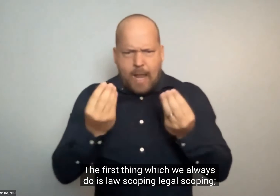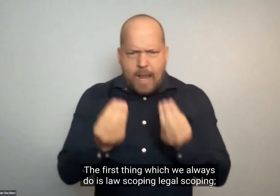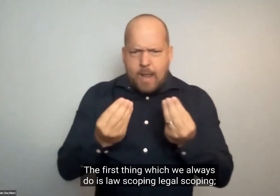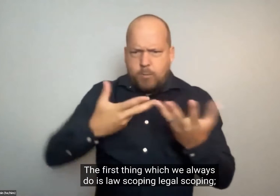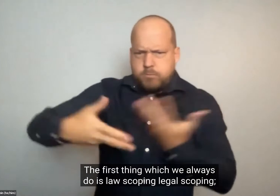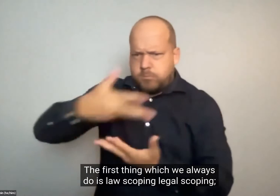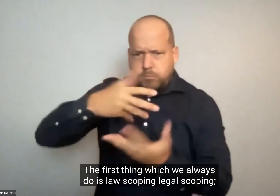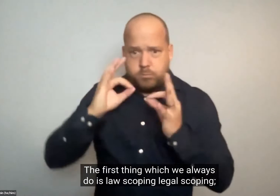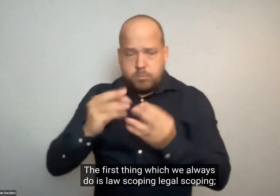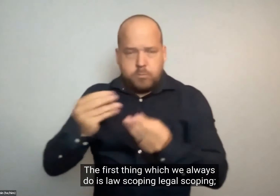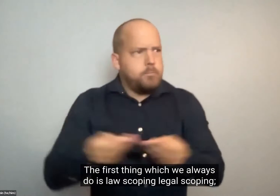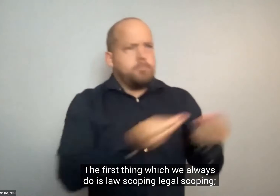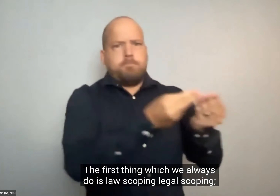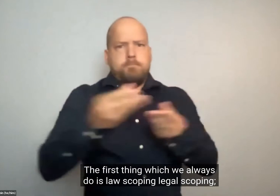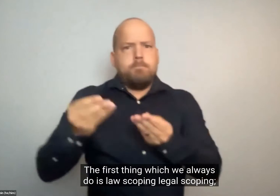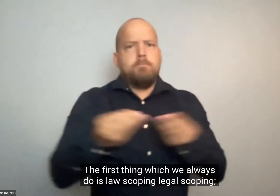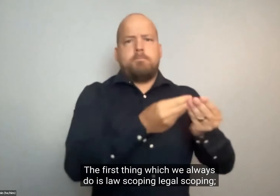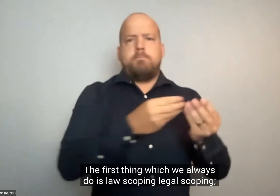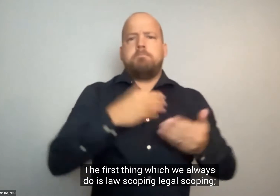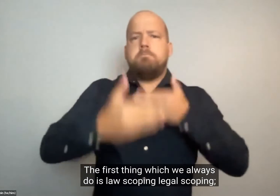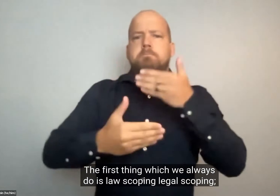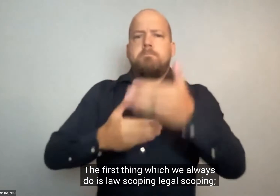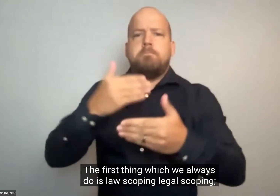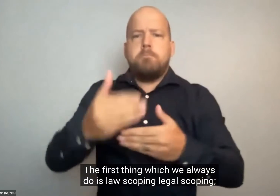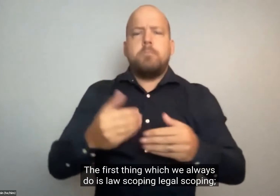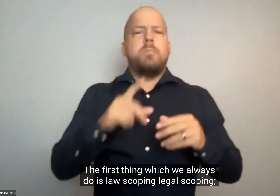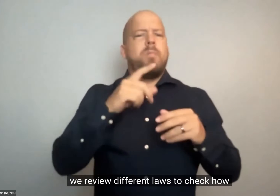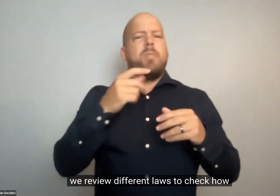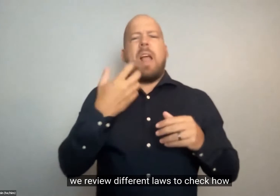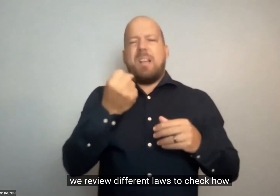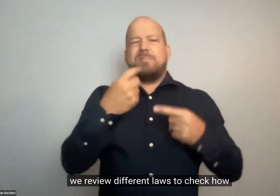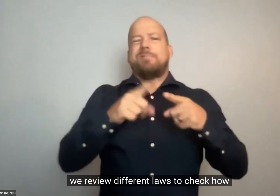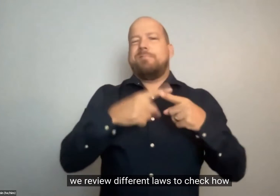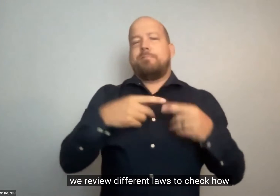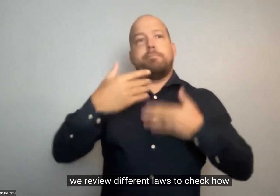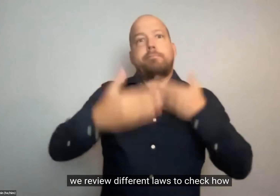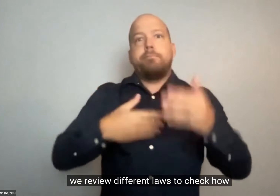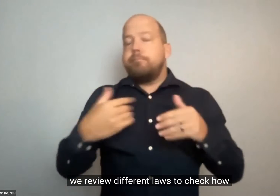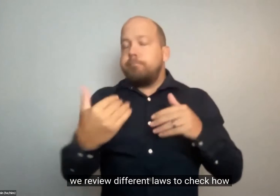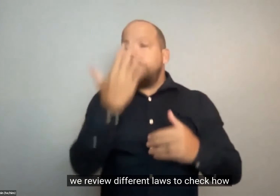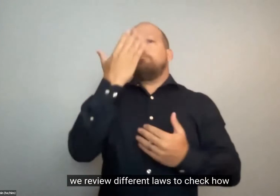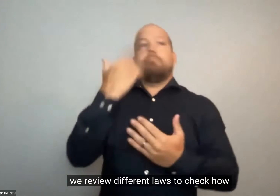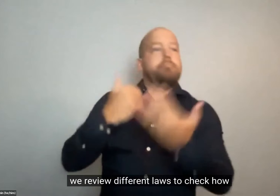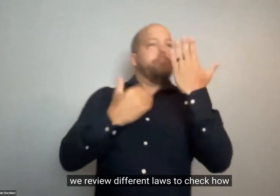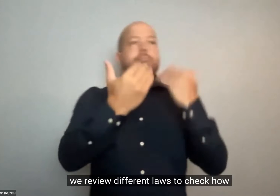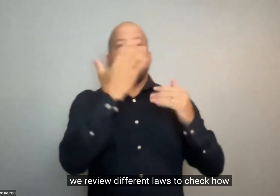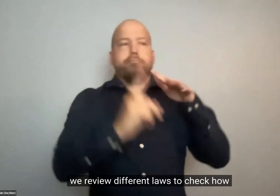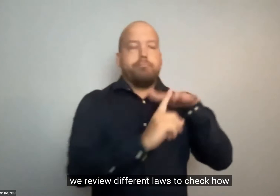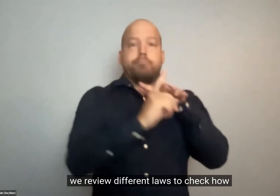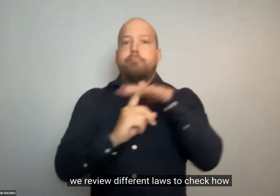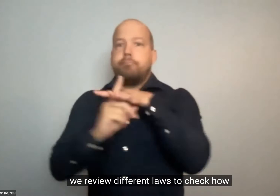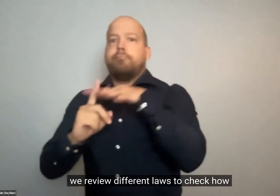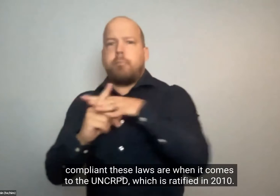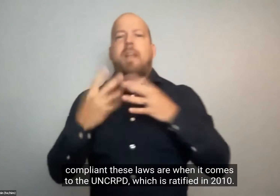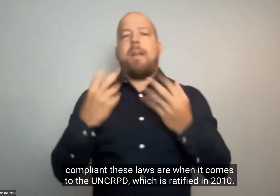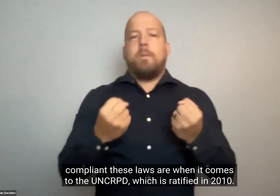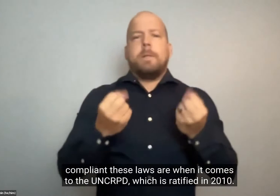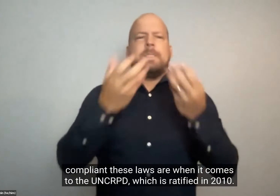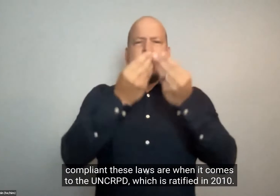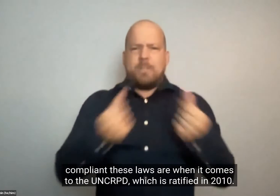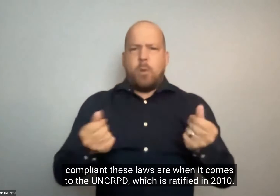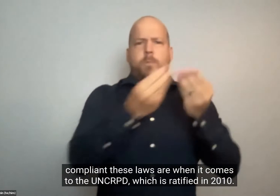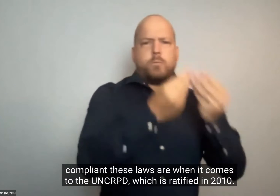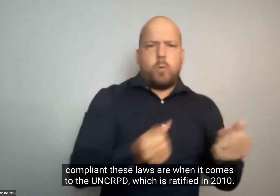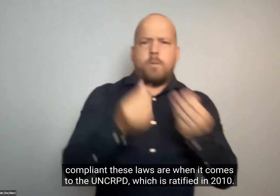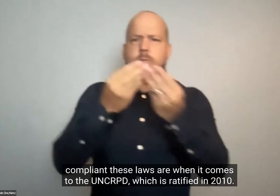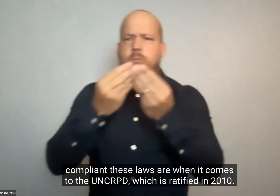we always do is law scoping, legal scoping. We review different laws to check how compliant